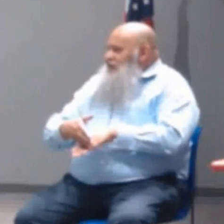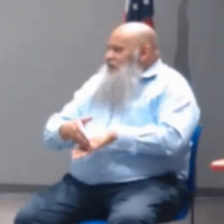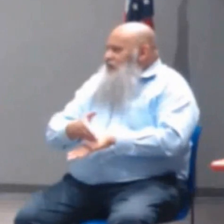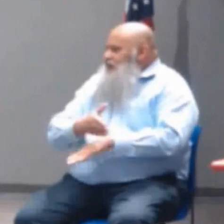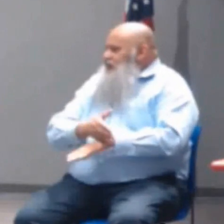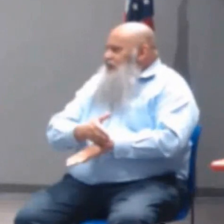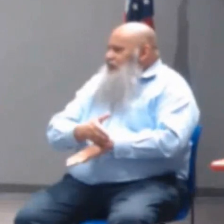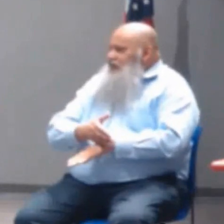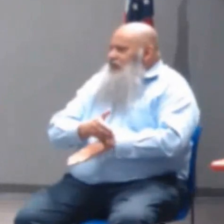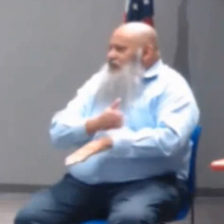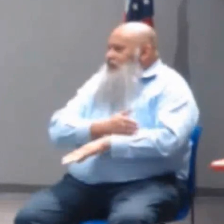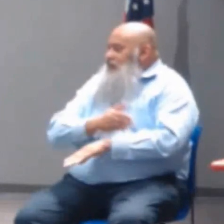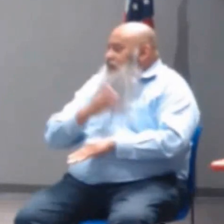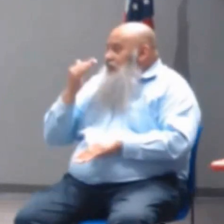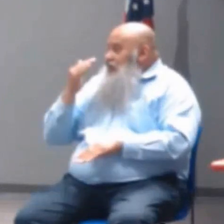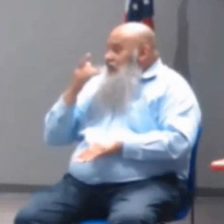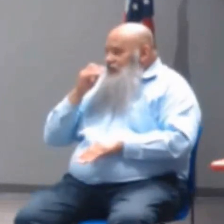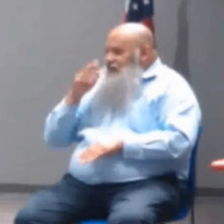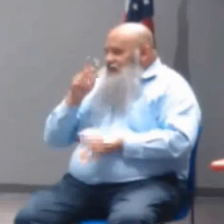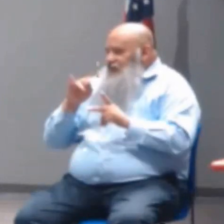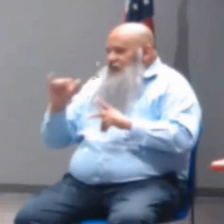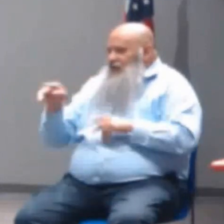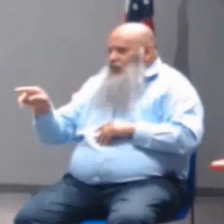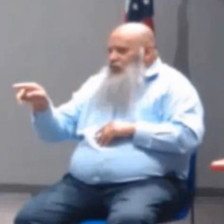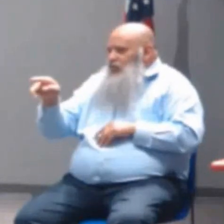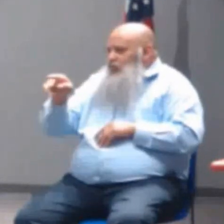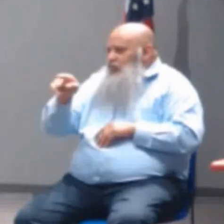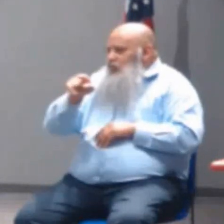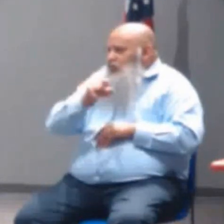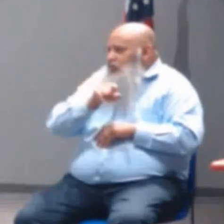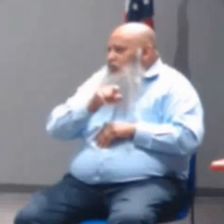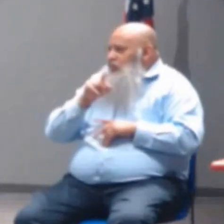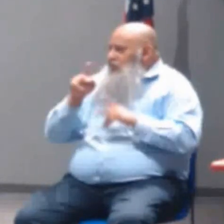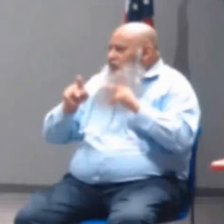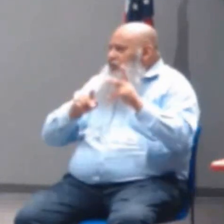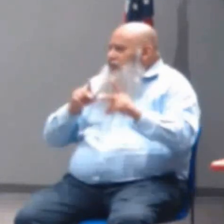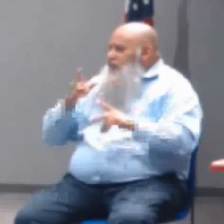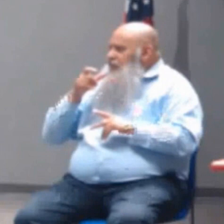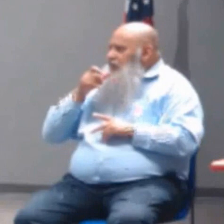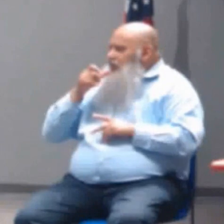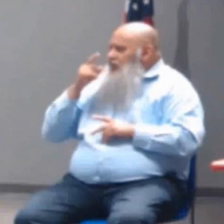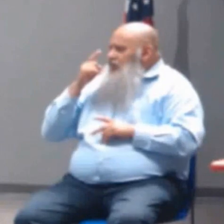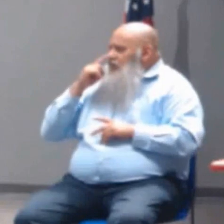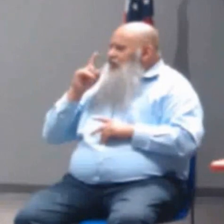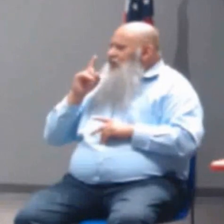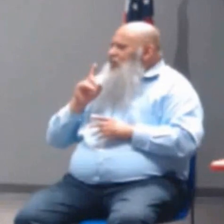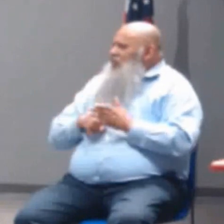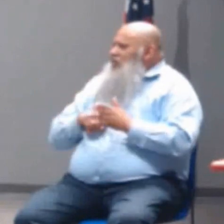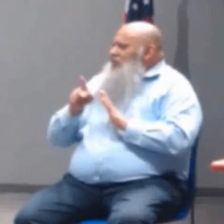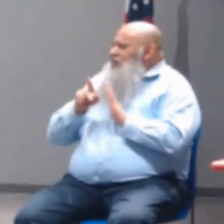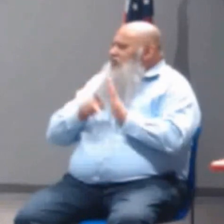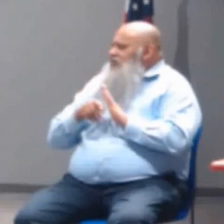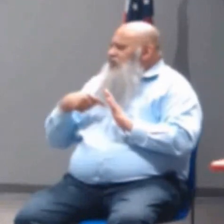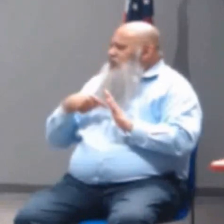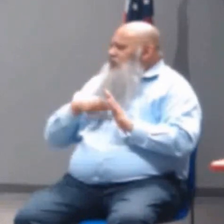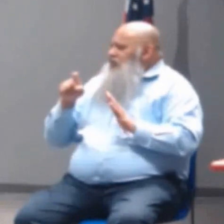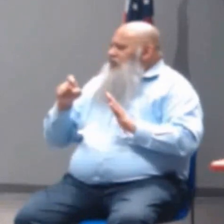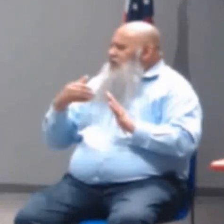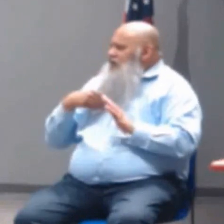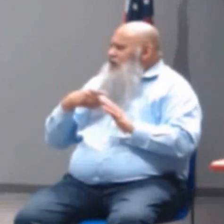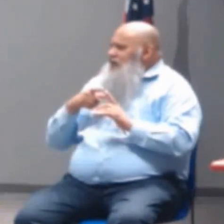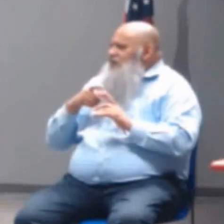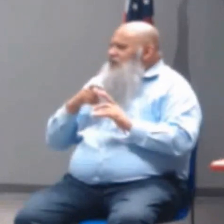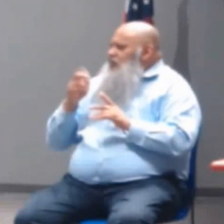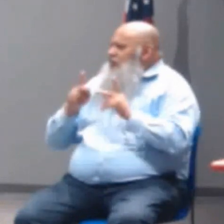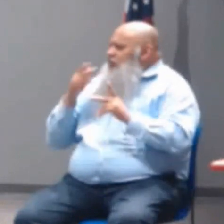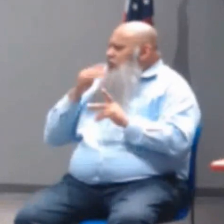getting better because of people like you in this room. People who think, what policies do we need to have in place so people know that they're welcome here and